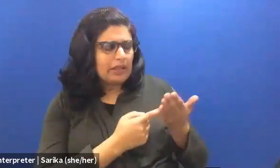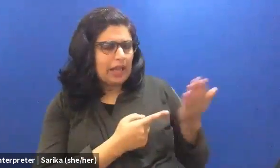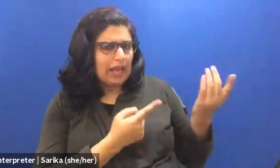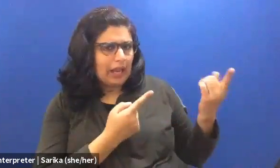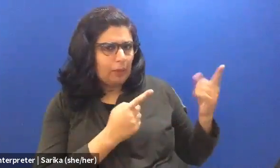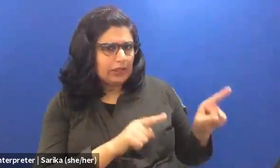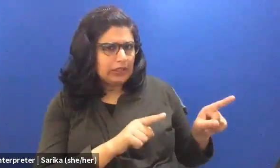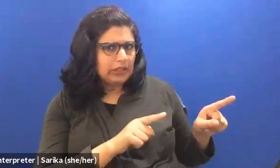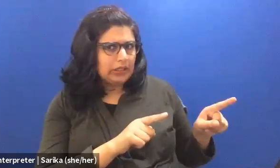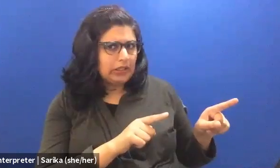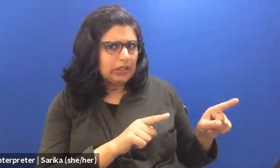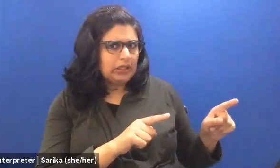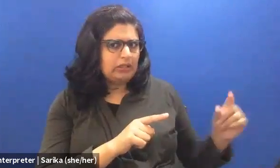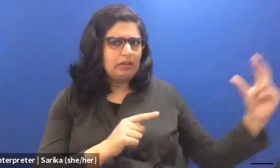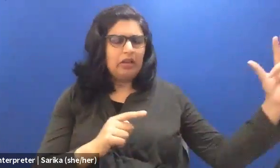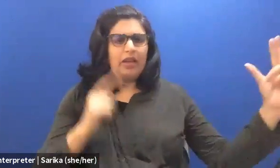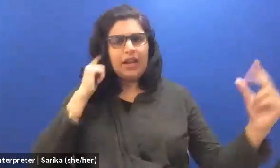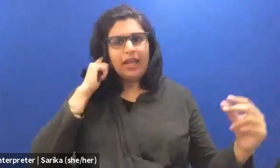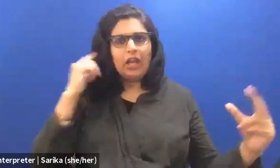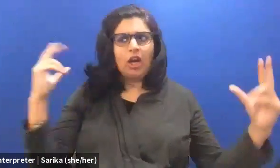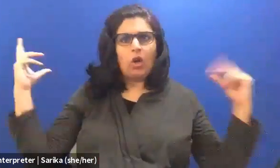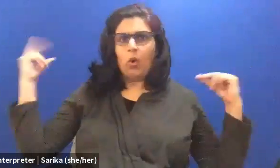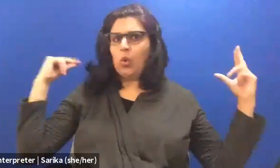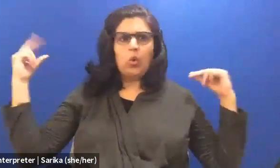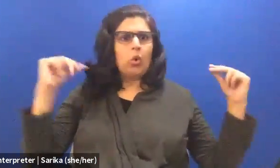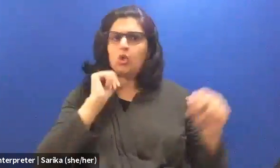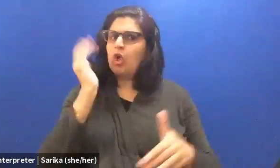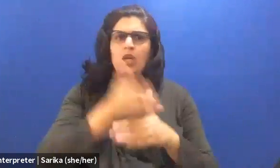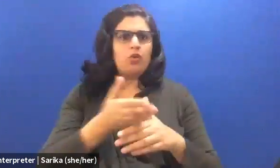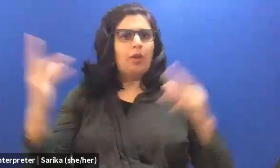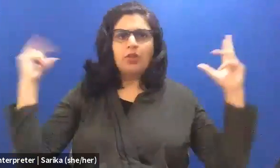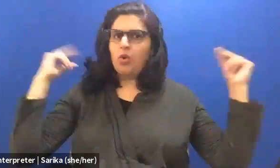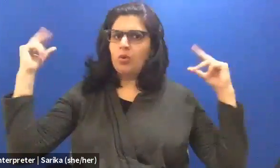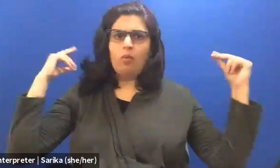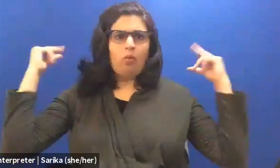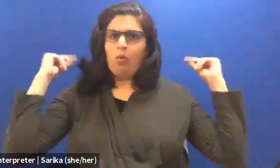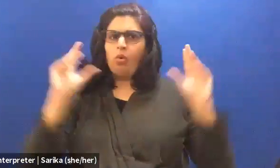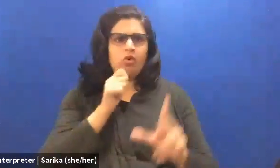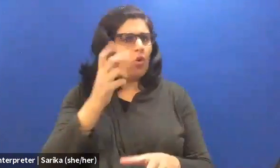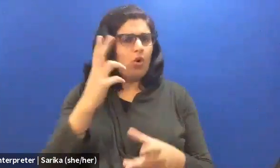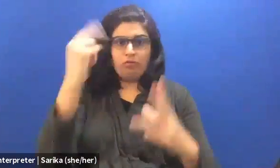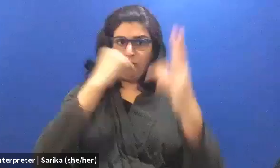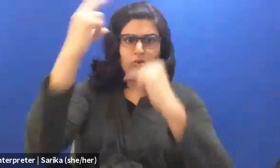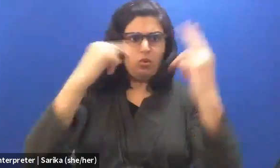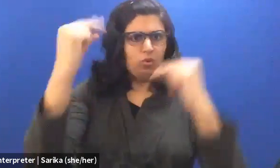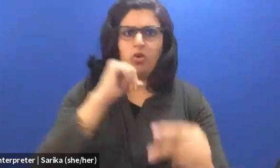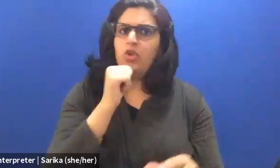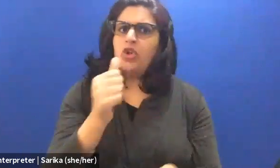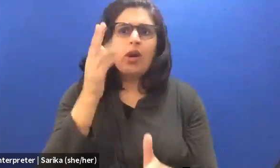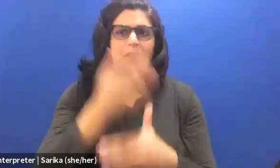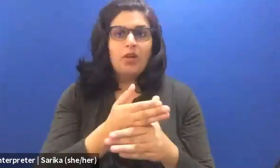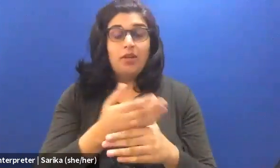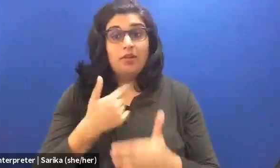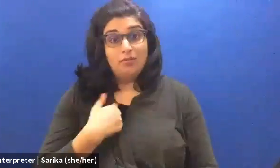and I hear, no, don't interrupt, Cinnamon. And what did I do?